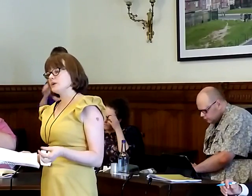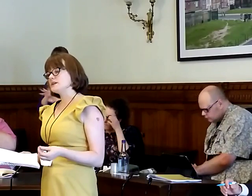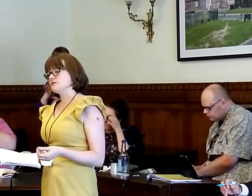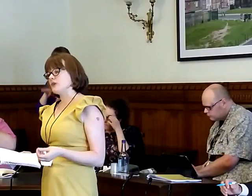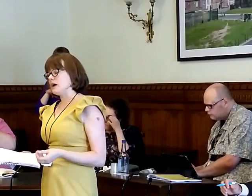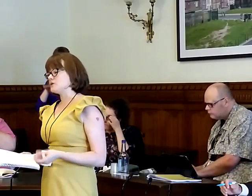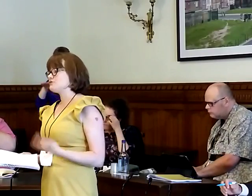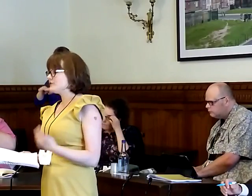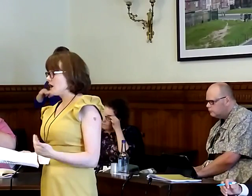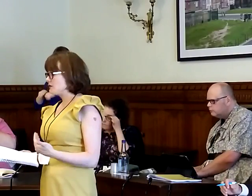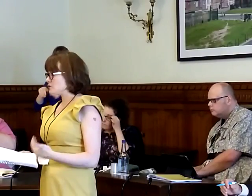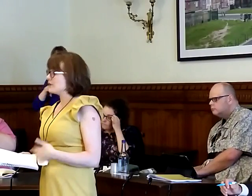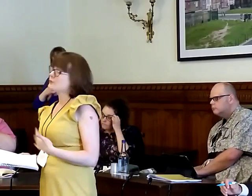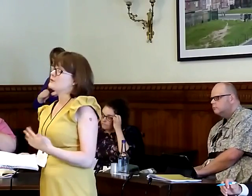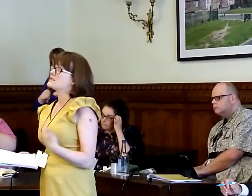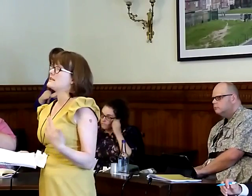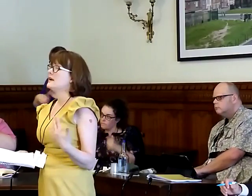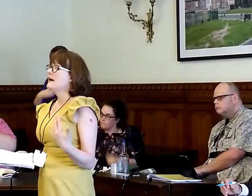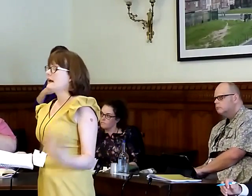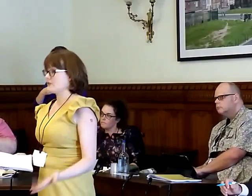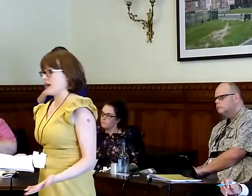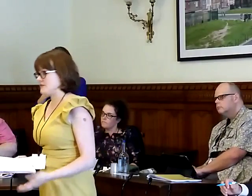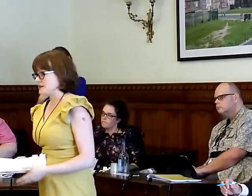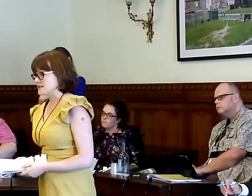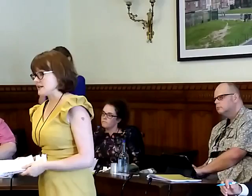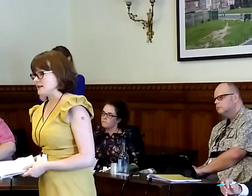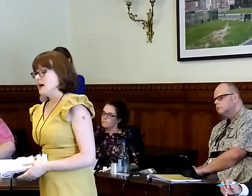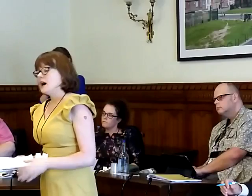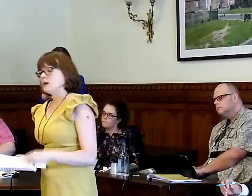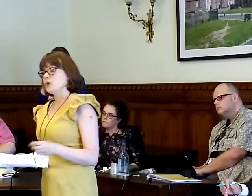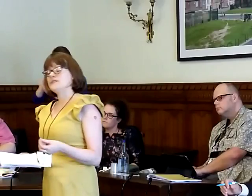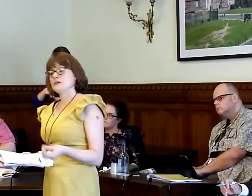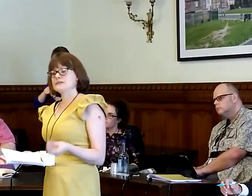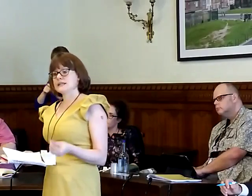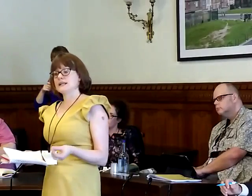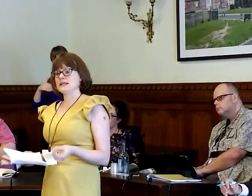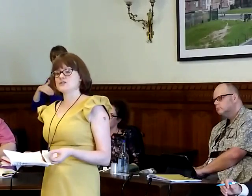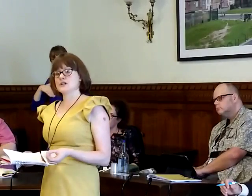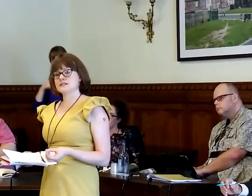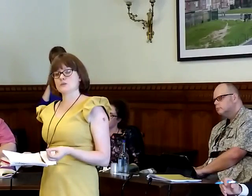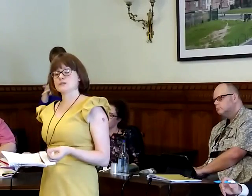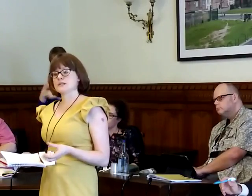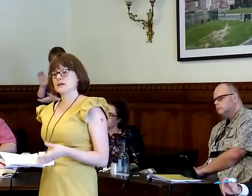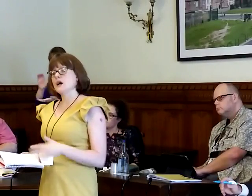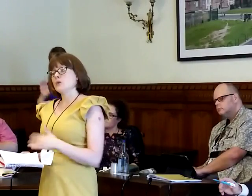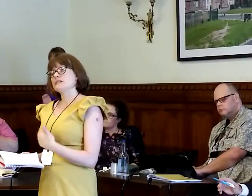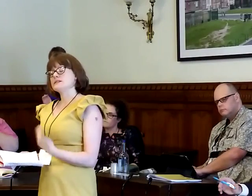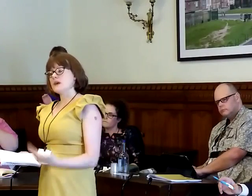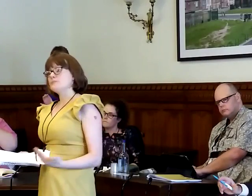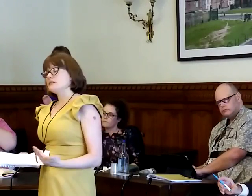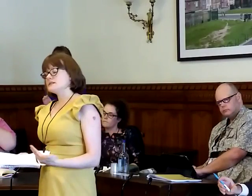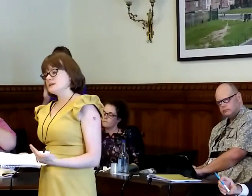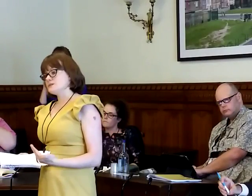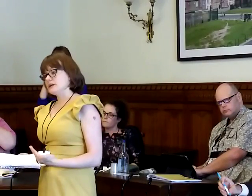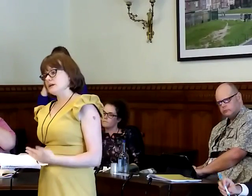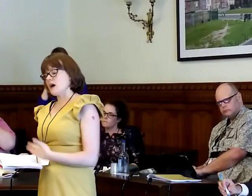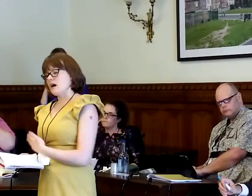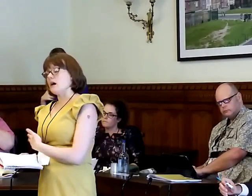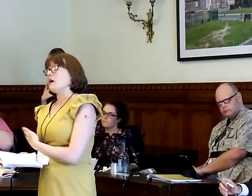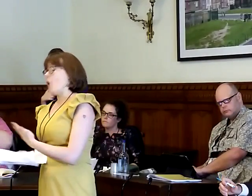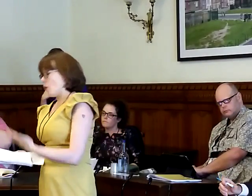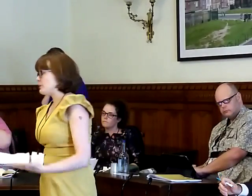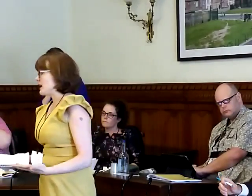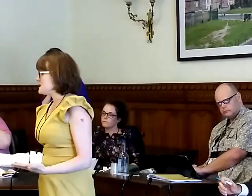report picks up on is around referrals for community healthcare funding. And what I found particularly interesting was that whereas some boroughs seem